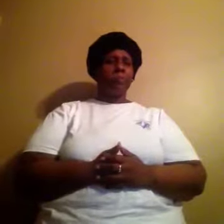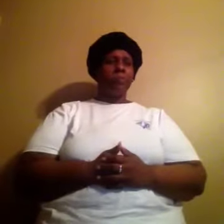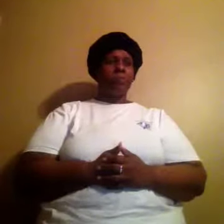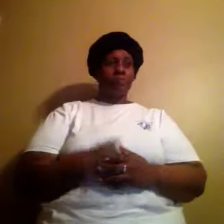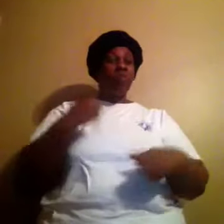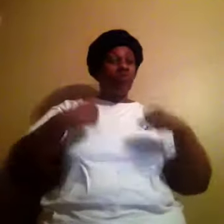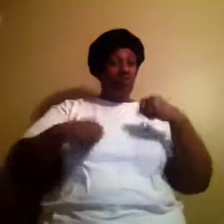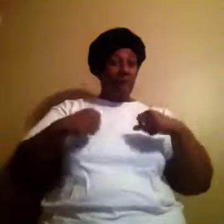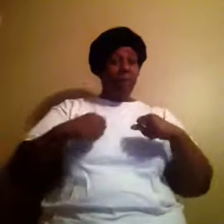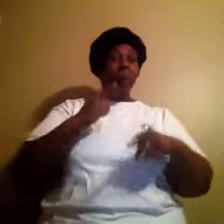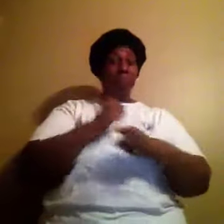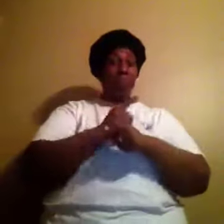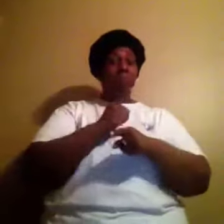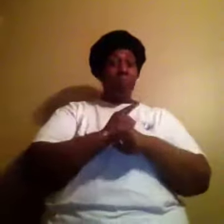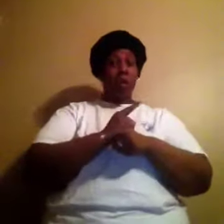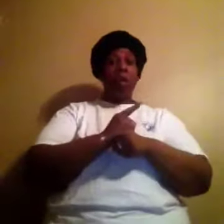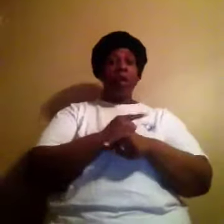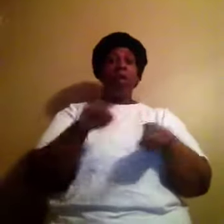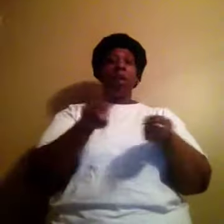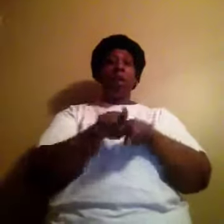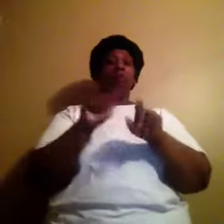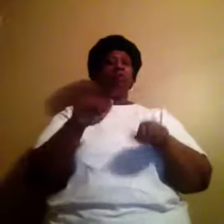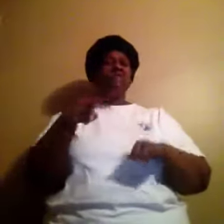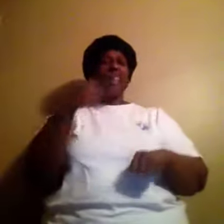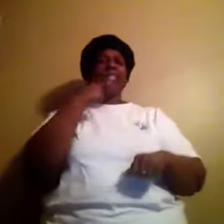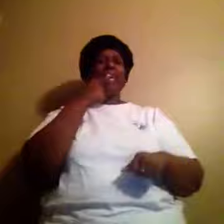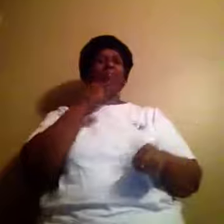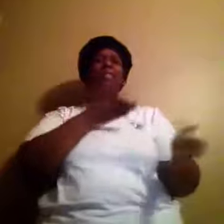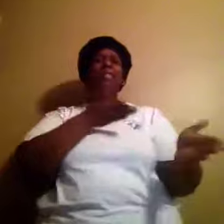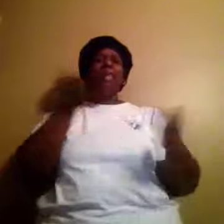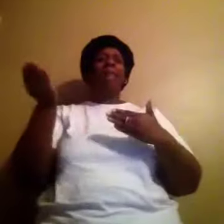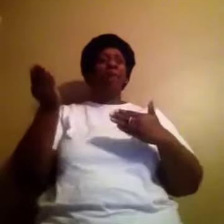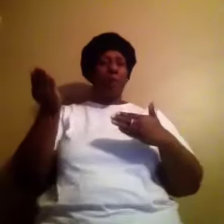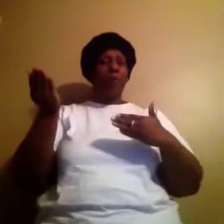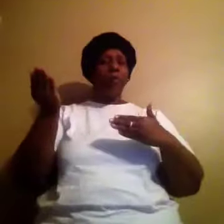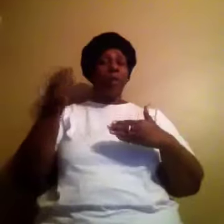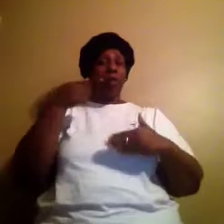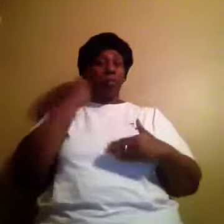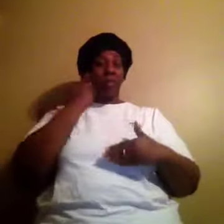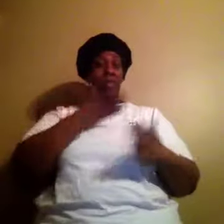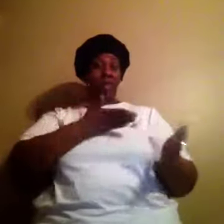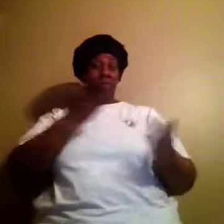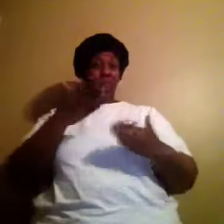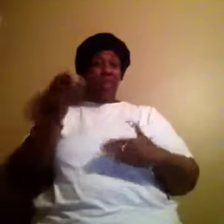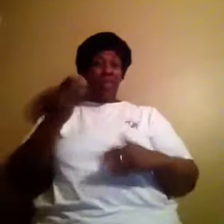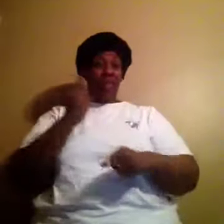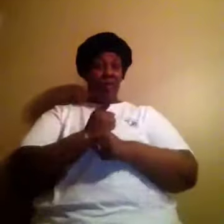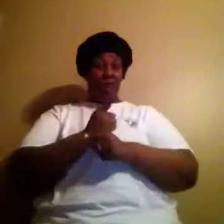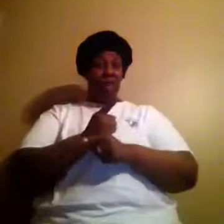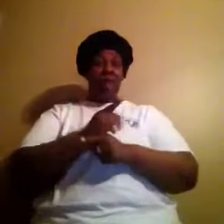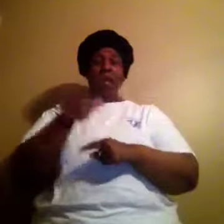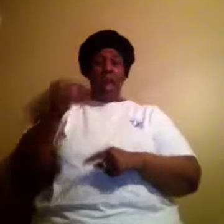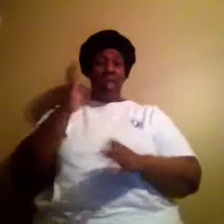Driving? And also you can say delivering, right? Because he's delivering things. Any other pictures? Can you